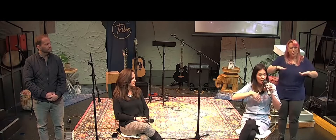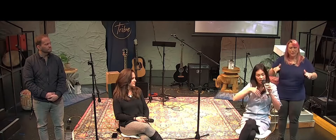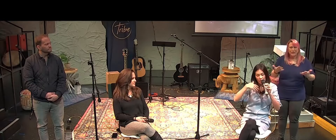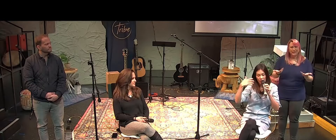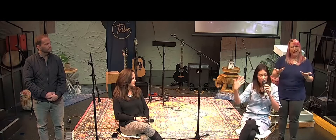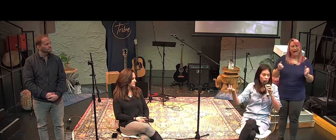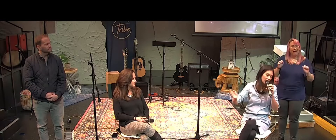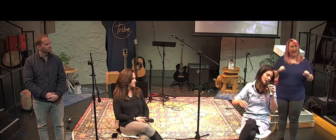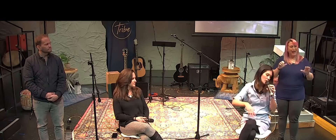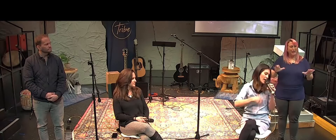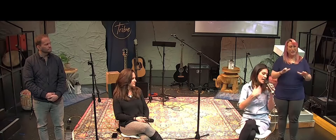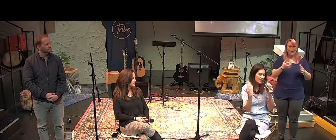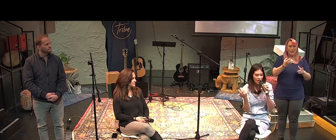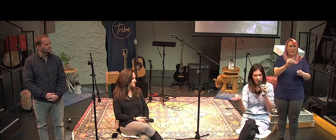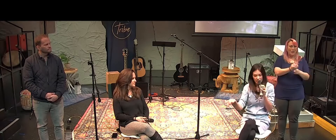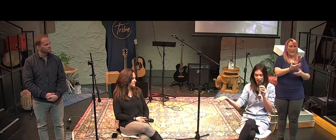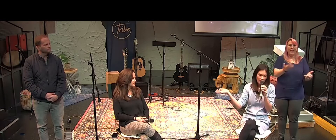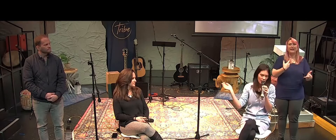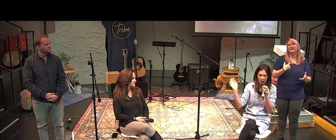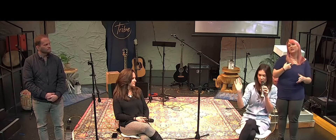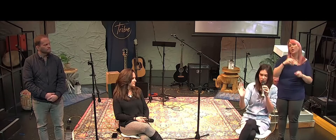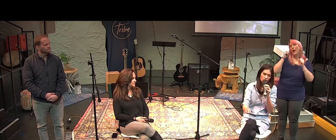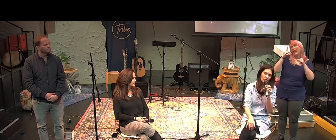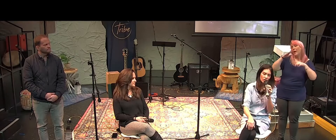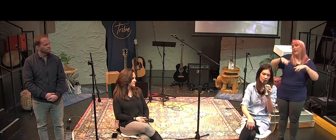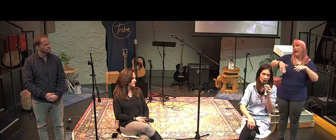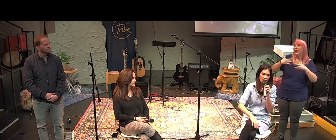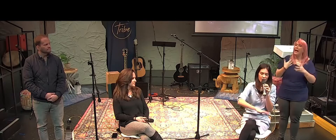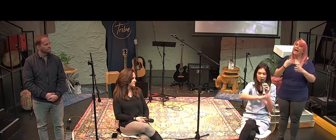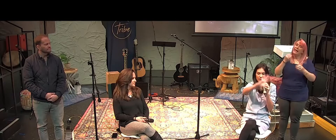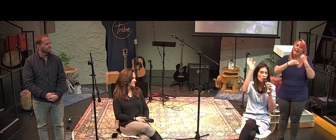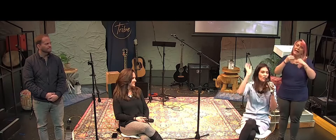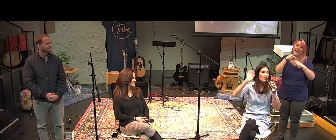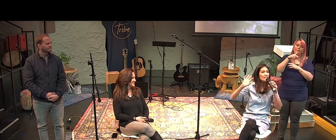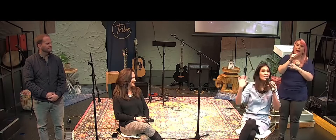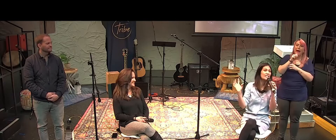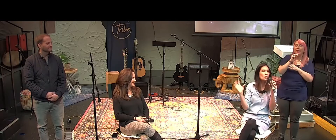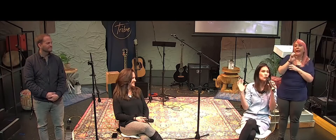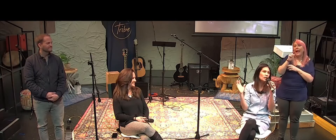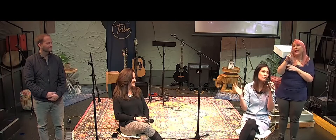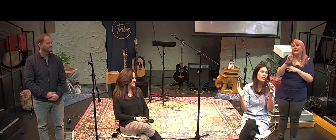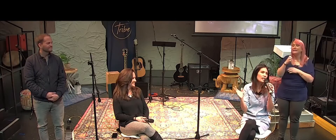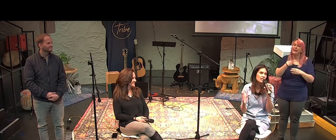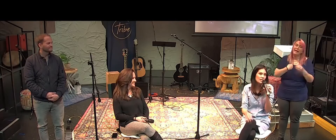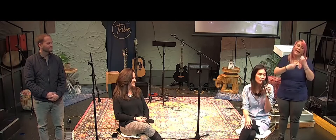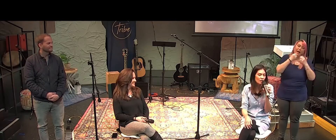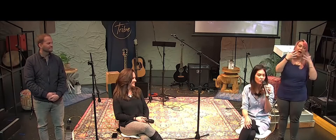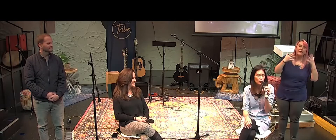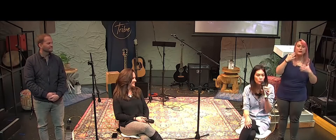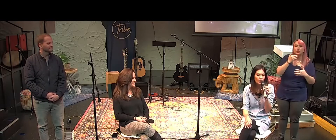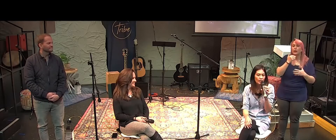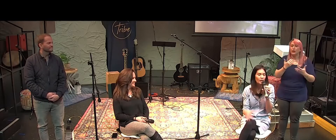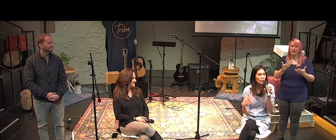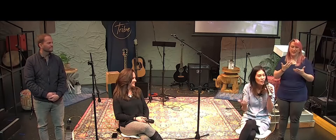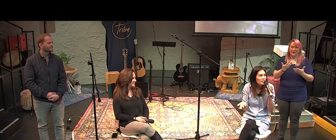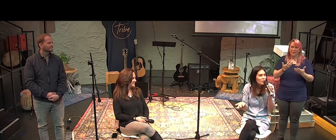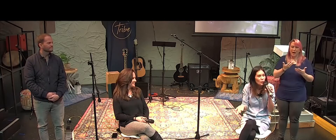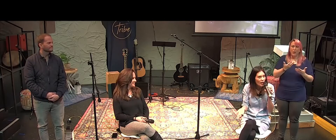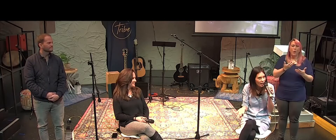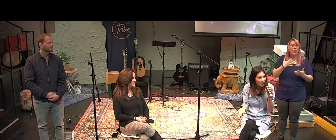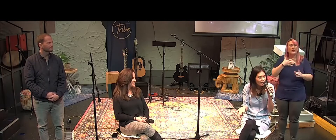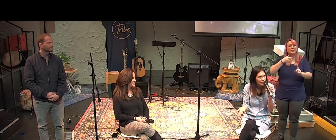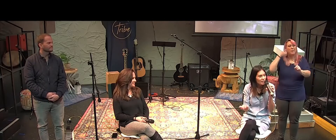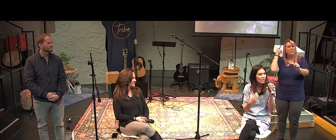We can wake up late and eat pancakes and eat a bunch of sugar and do all the things that seem really fun and delightful. But what's